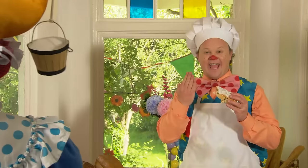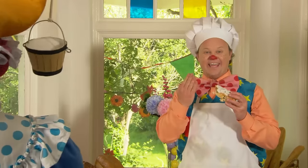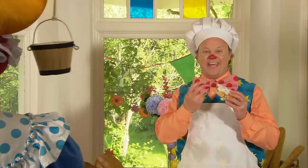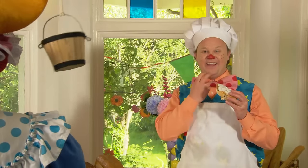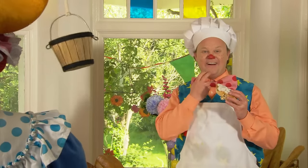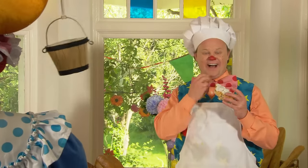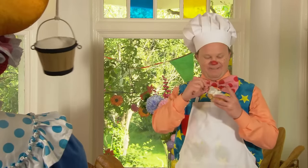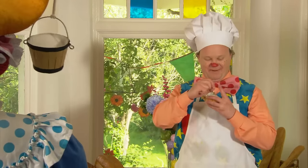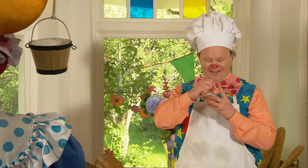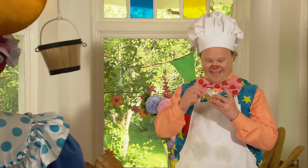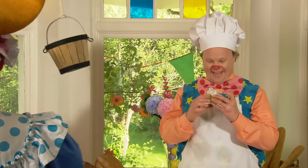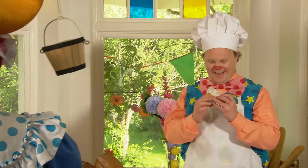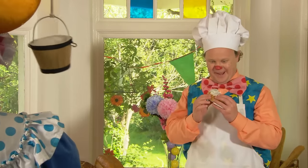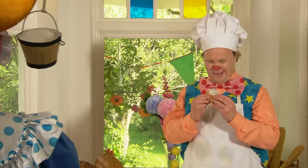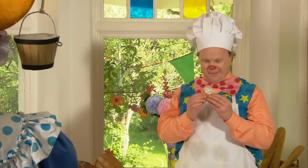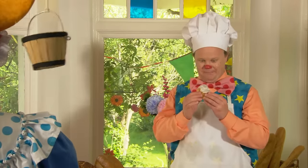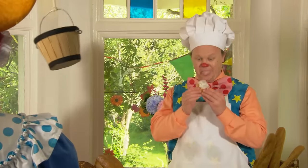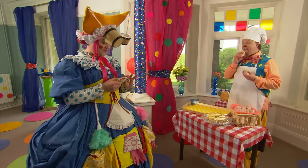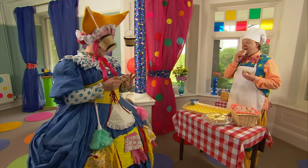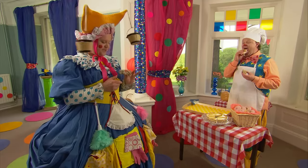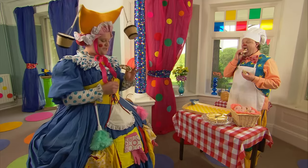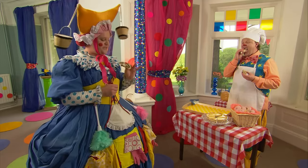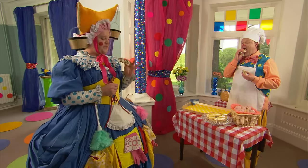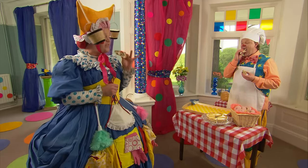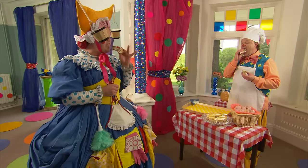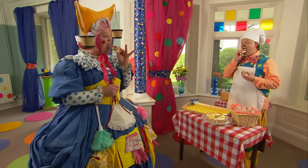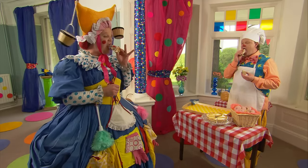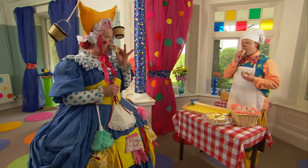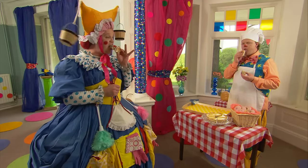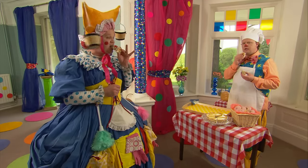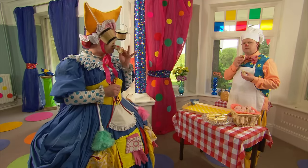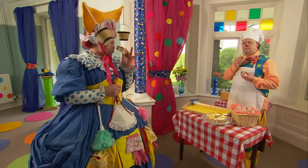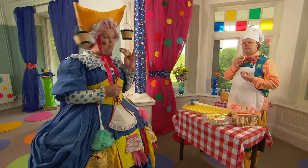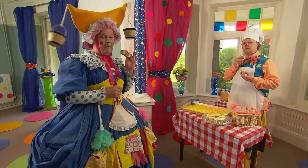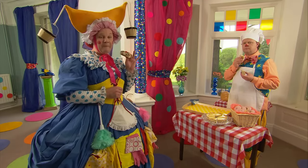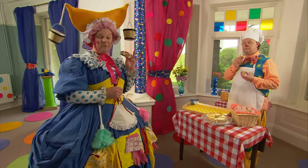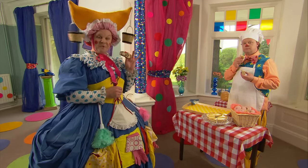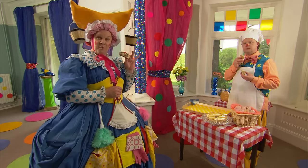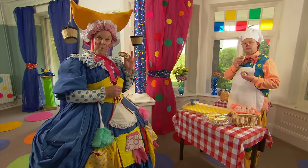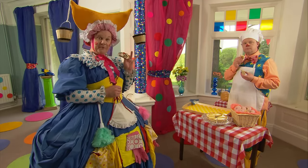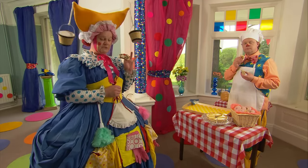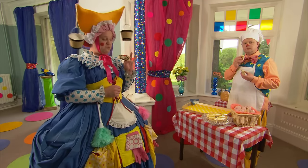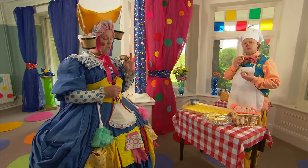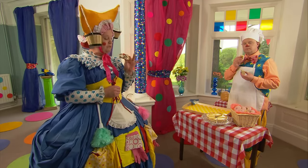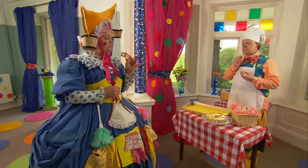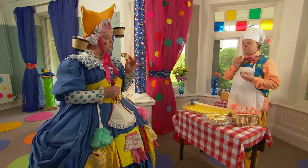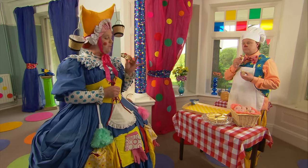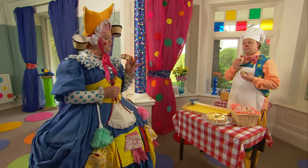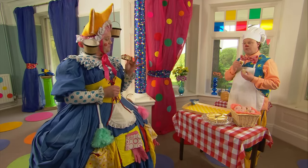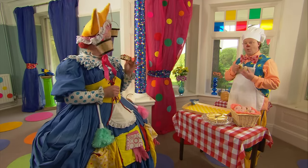Thank you, Aunt Polly! Before you eat your currant bun, Mr. Tumble, please could you teach us the sign for counting?